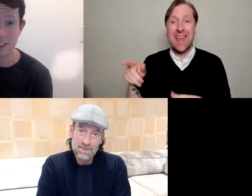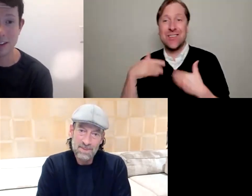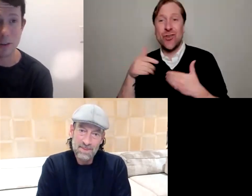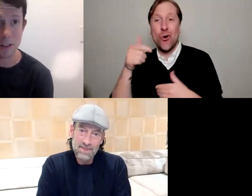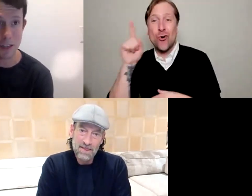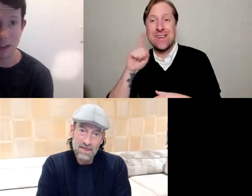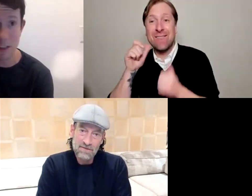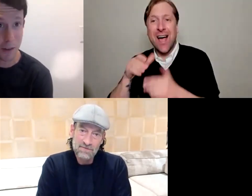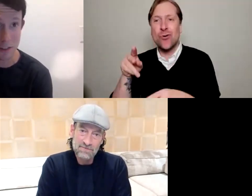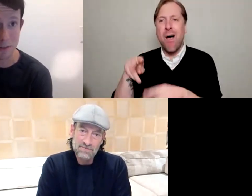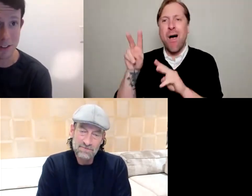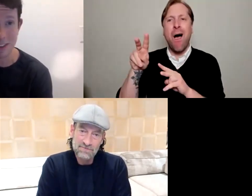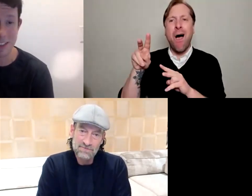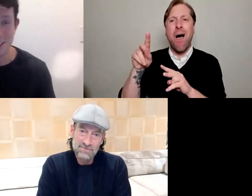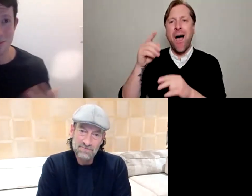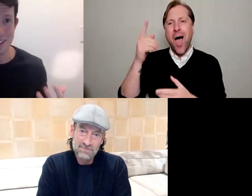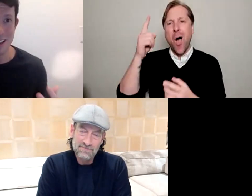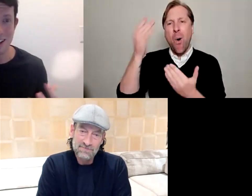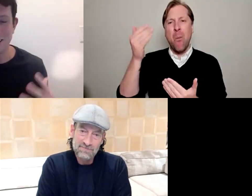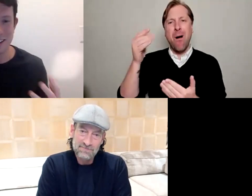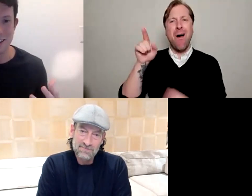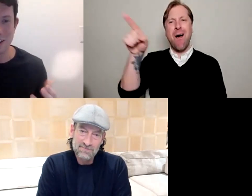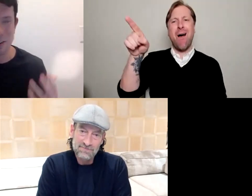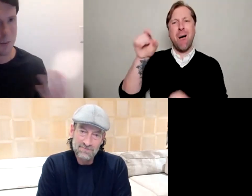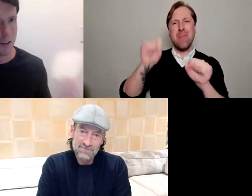is seeing Coda and saying it is possible. This is something that, and